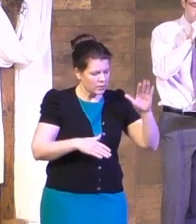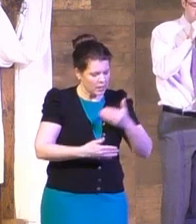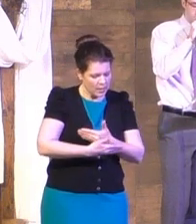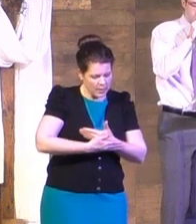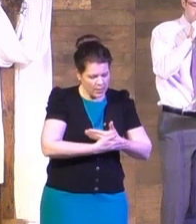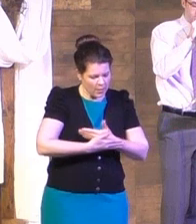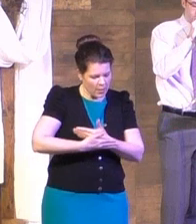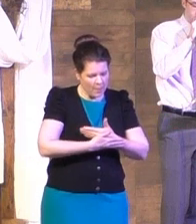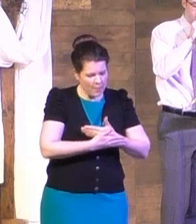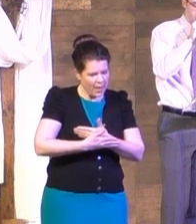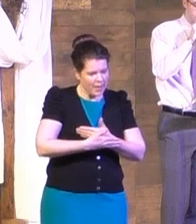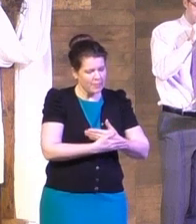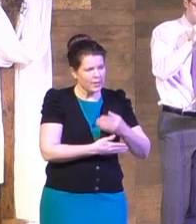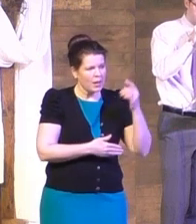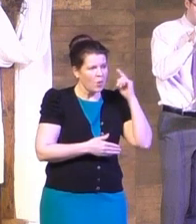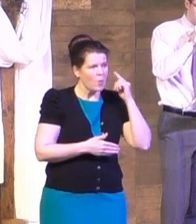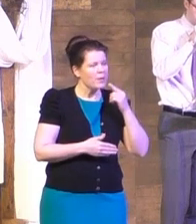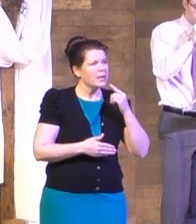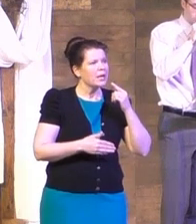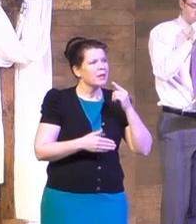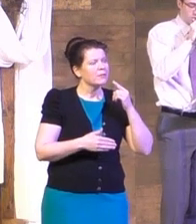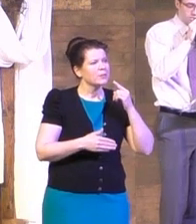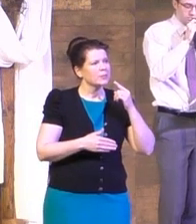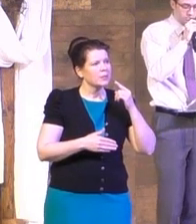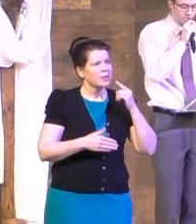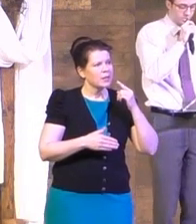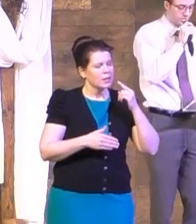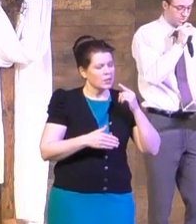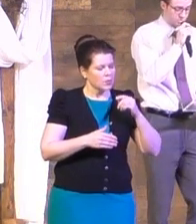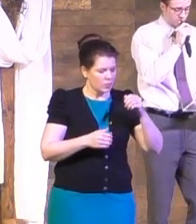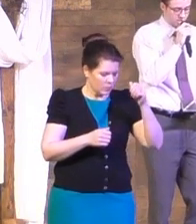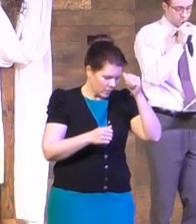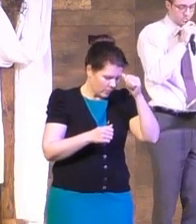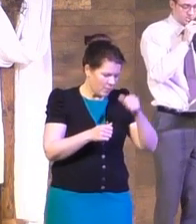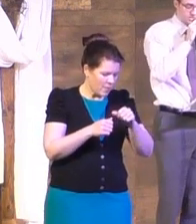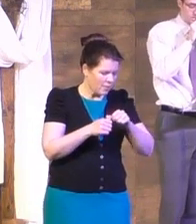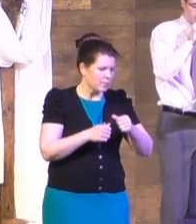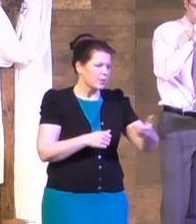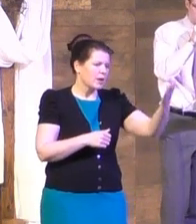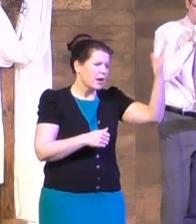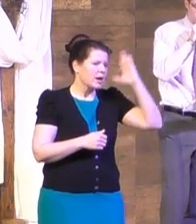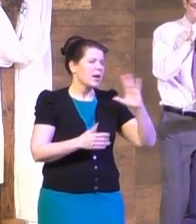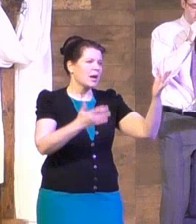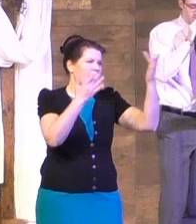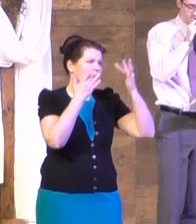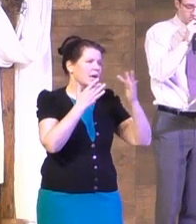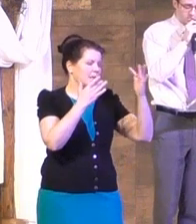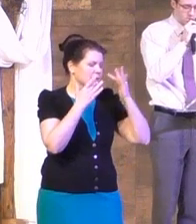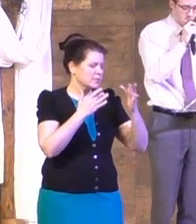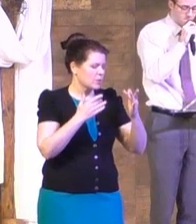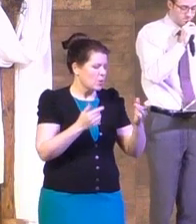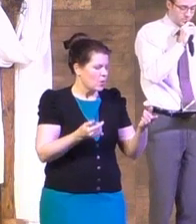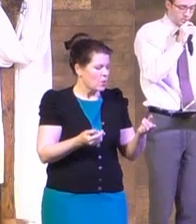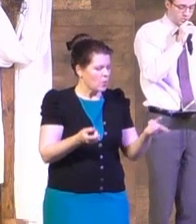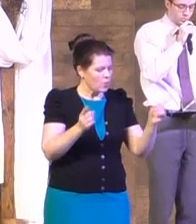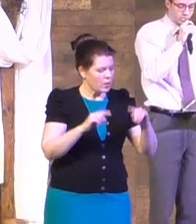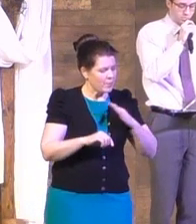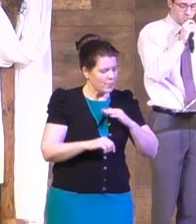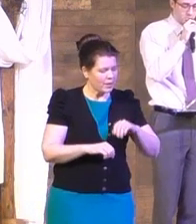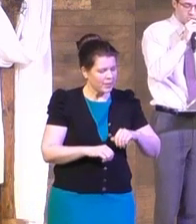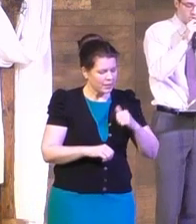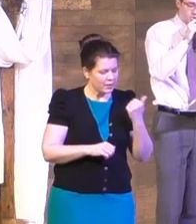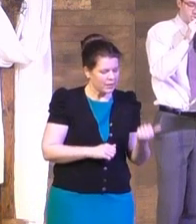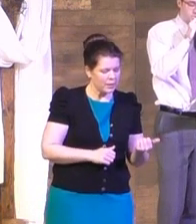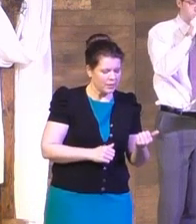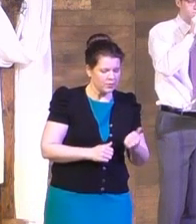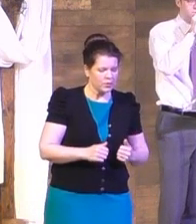God's mercy at the cross. When my other friend is wrecked with anxiety over her son's self-harm, we can